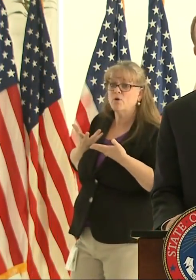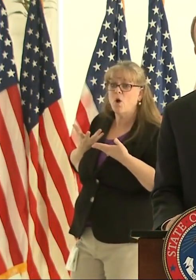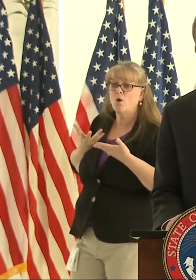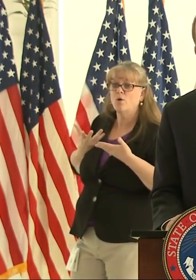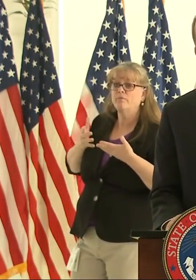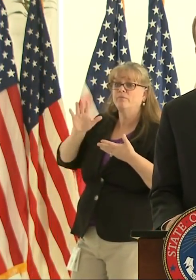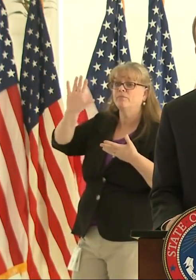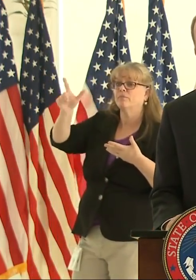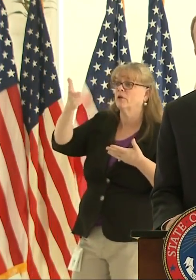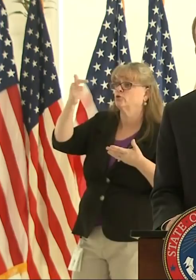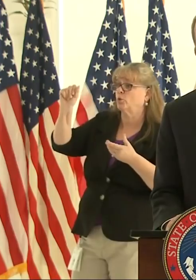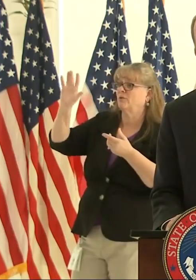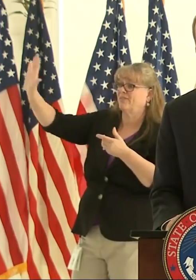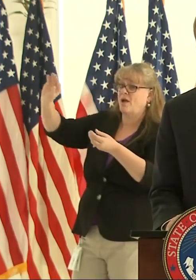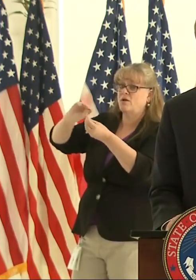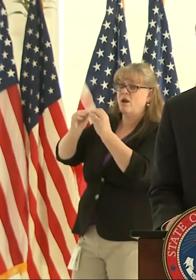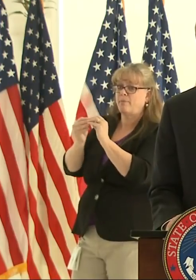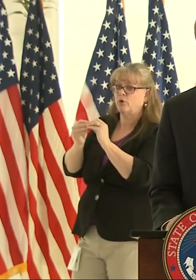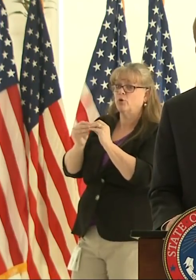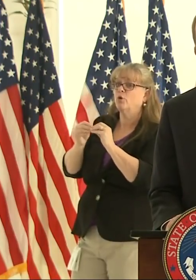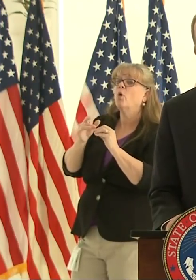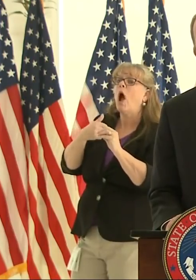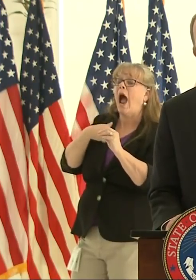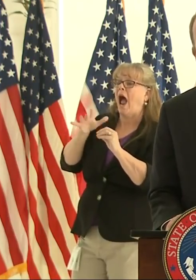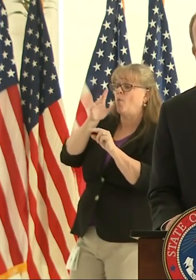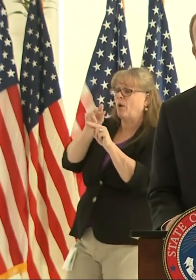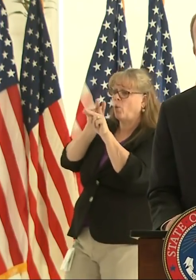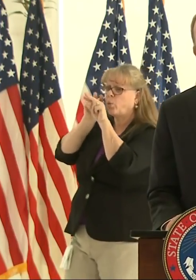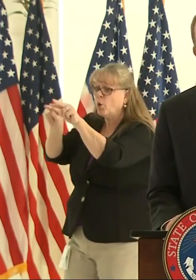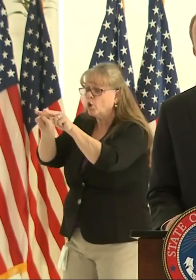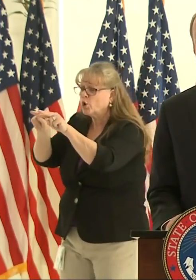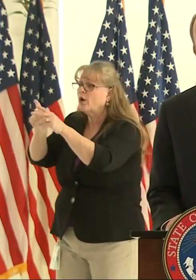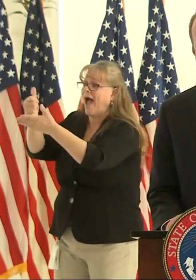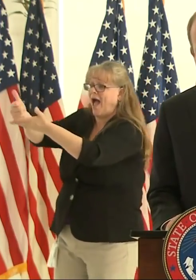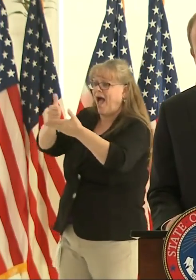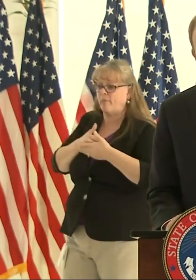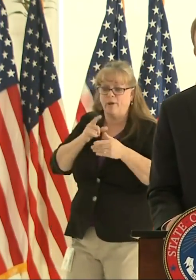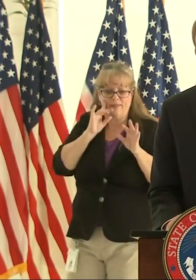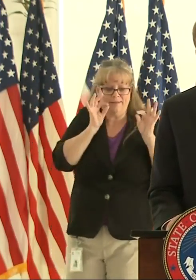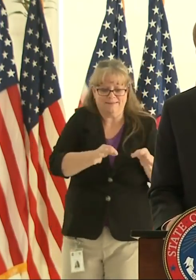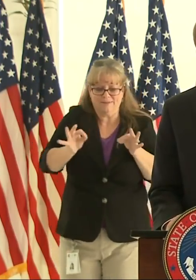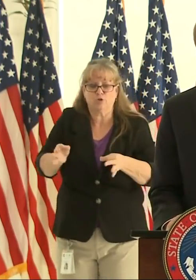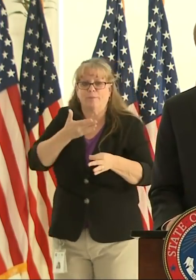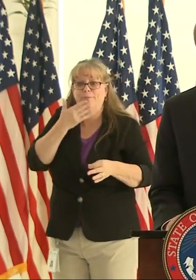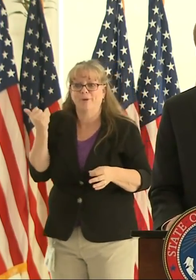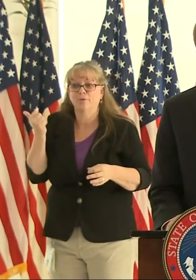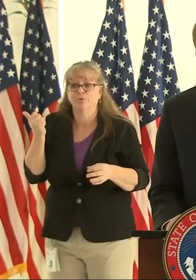to have the confidence to be able to move forward with the parameters around restaurant opening sooner rather than later.